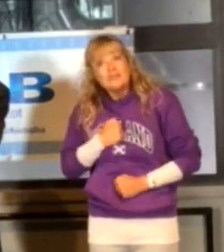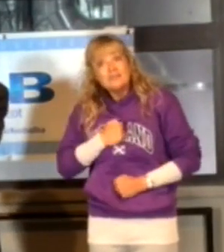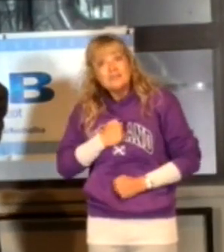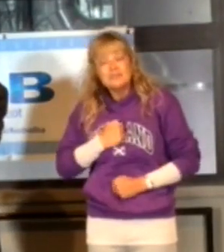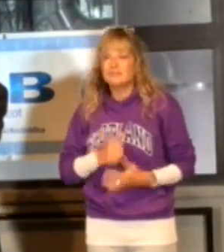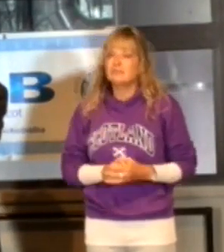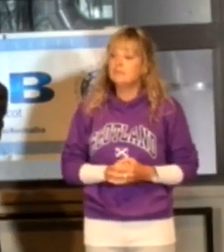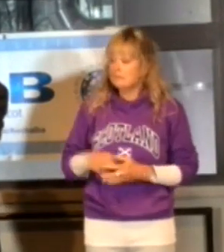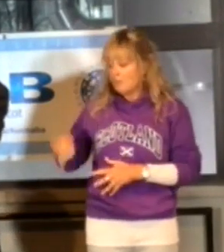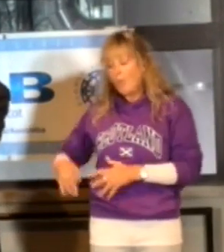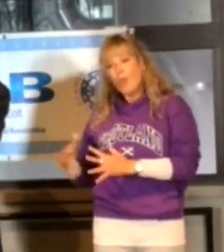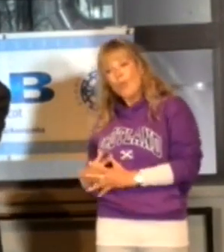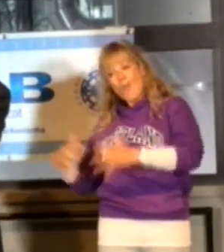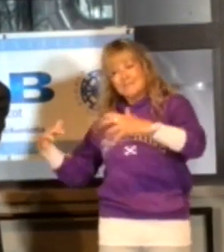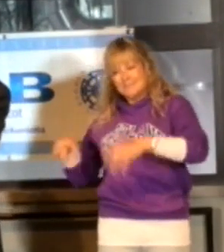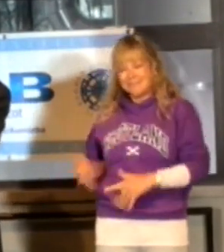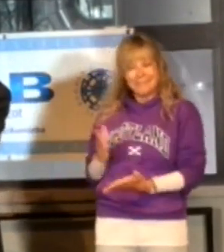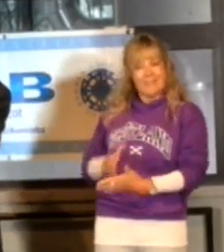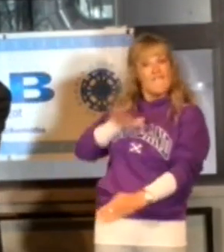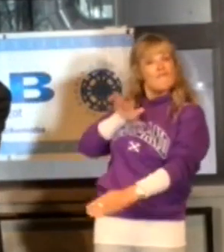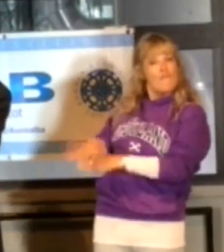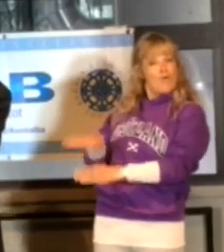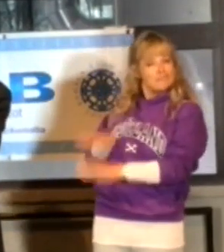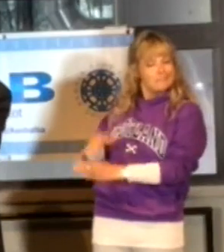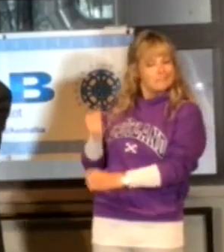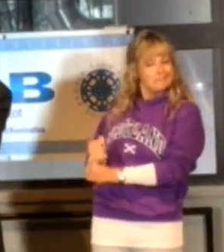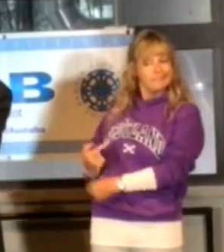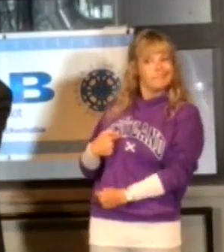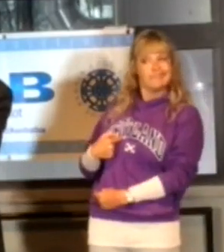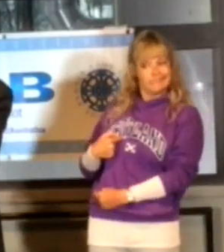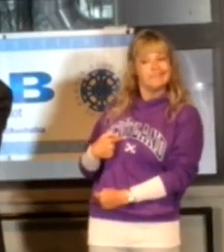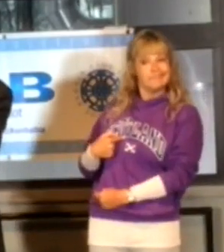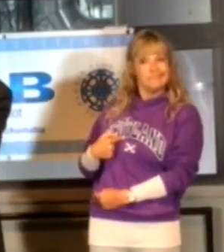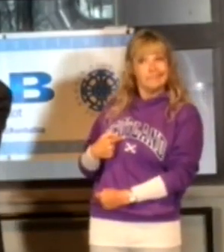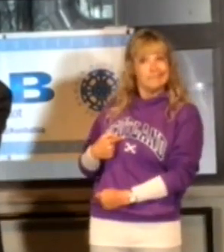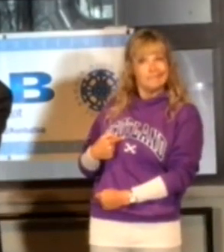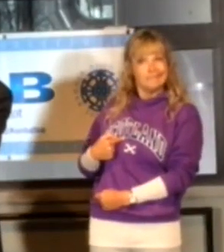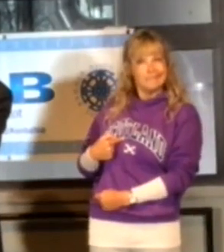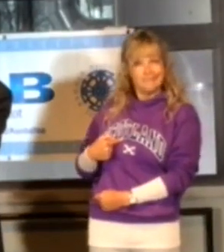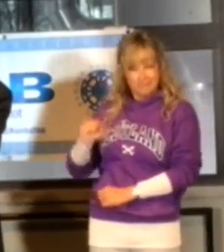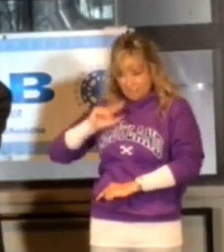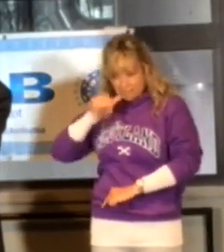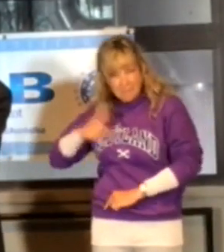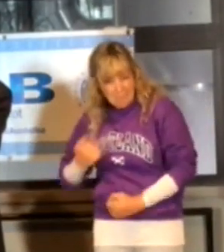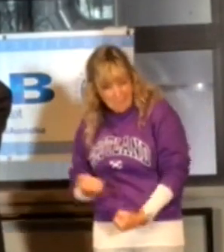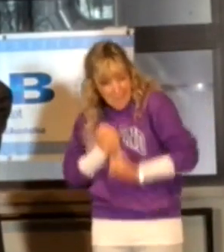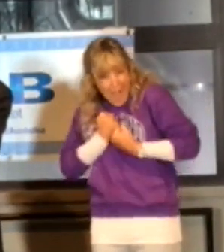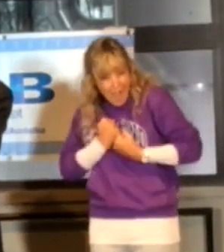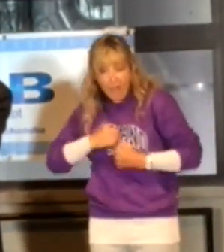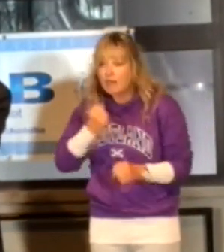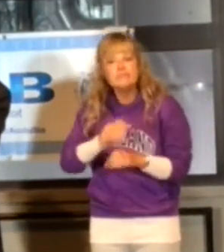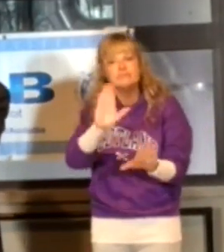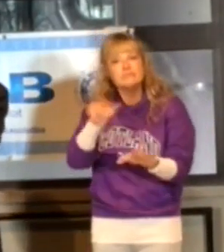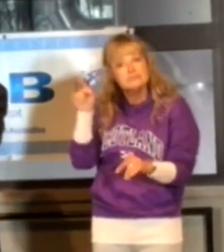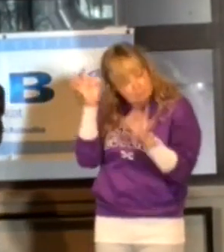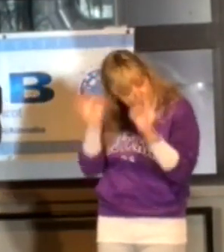Westminster is a foreign government. It is not our government. It is a